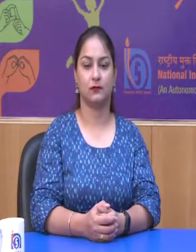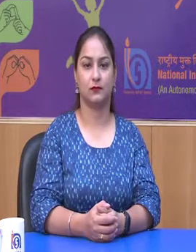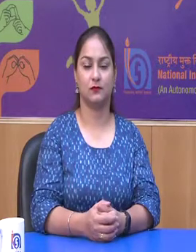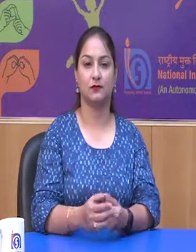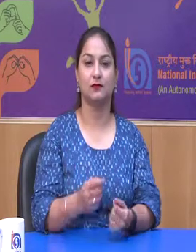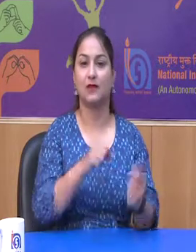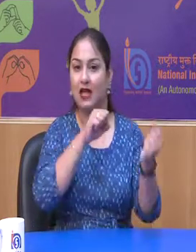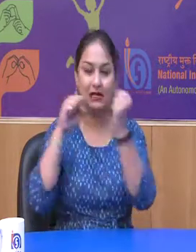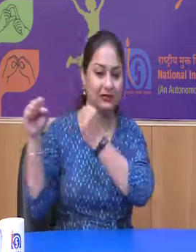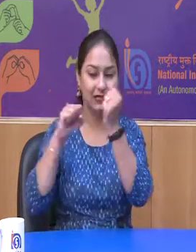sugarcane